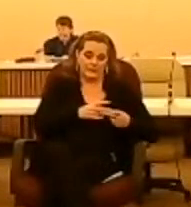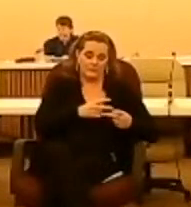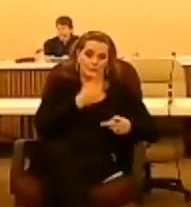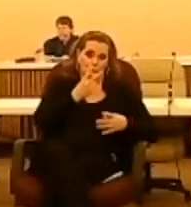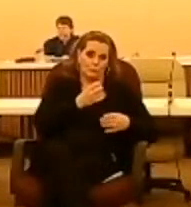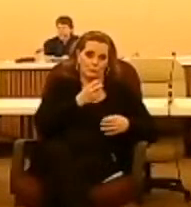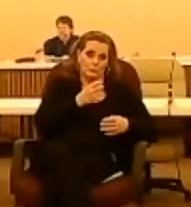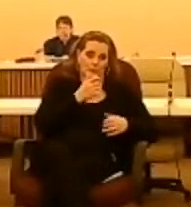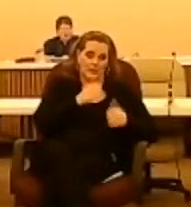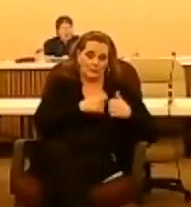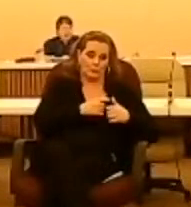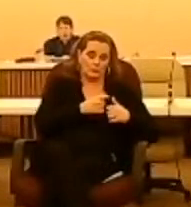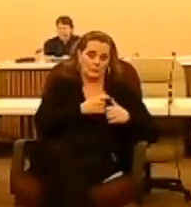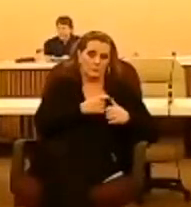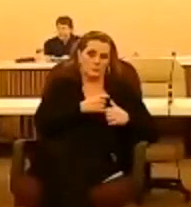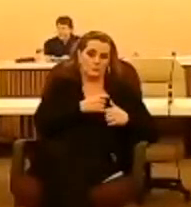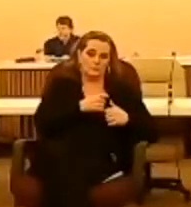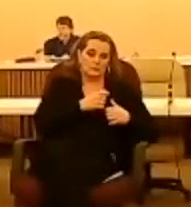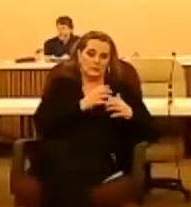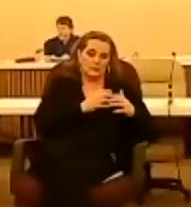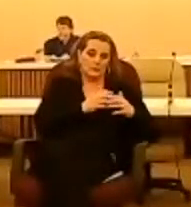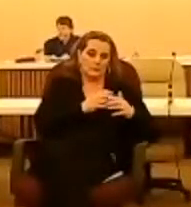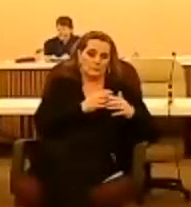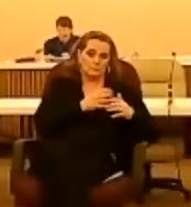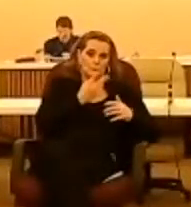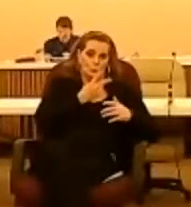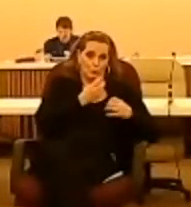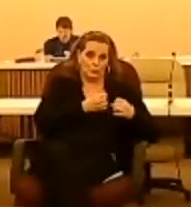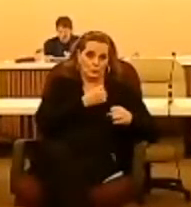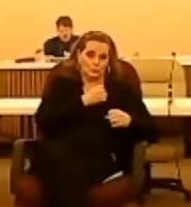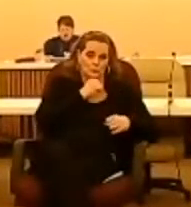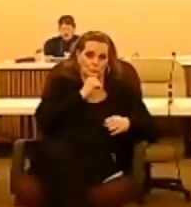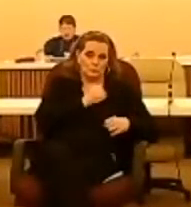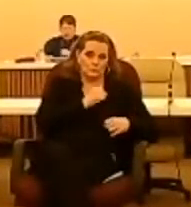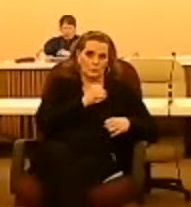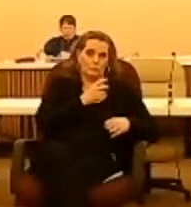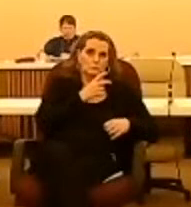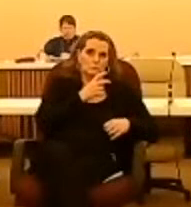and older, then we will keep it in place for 2 years and older.